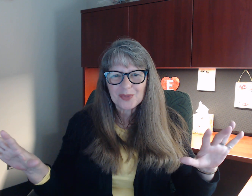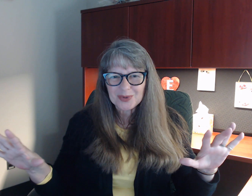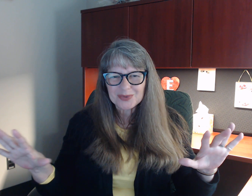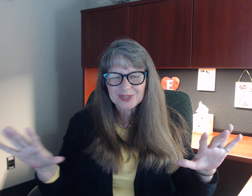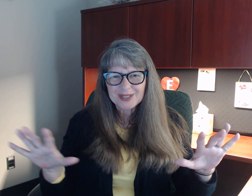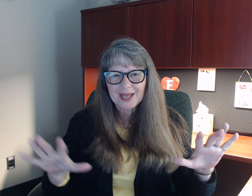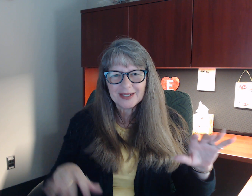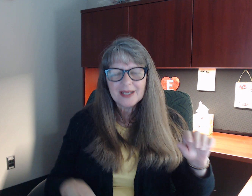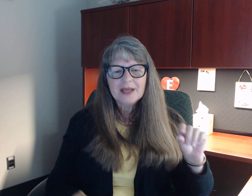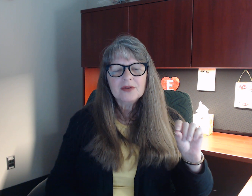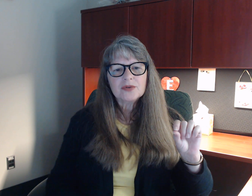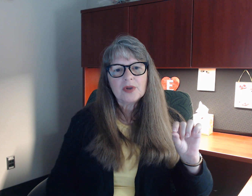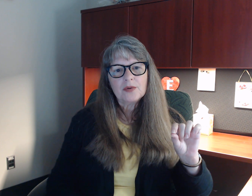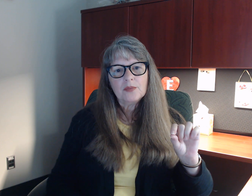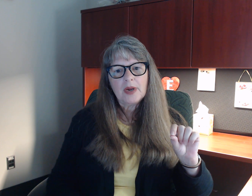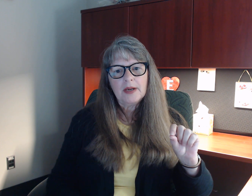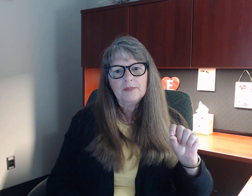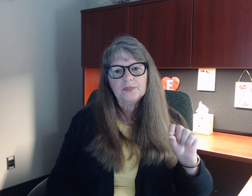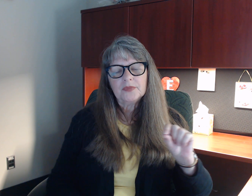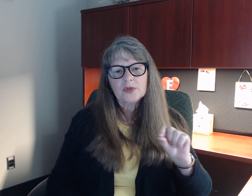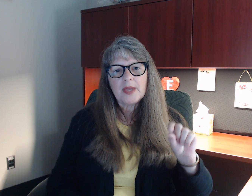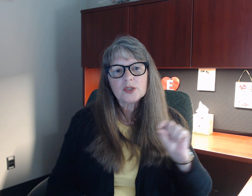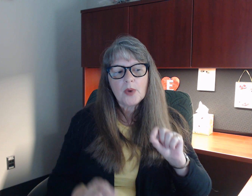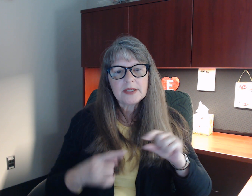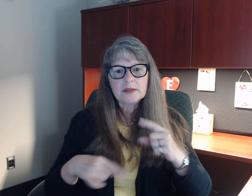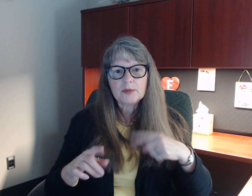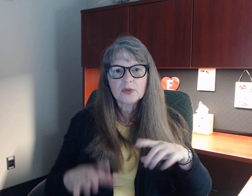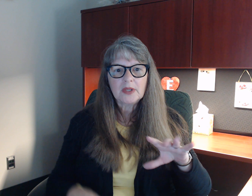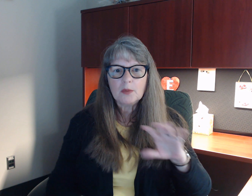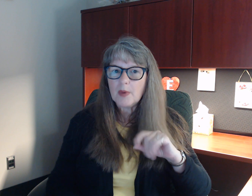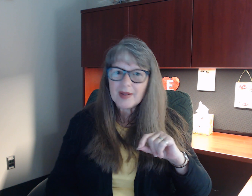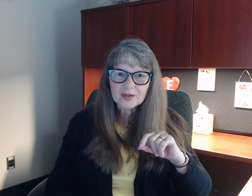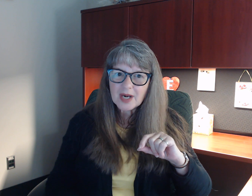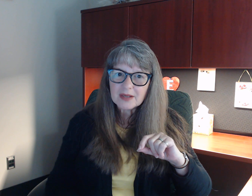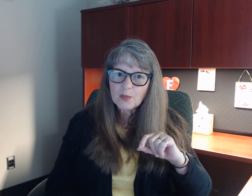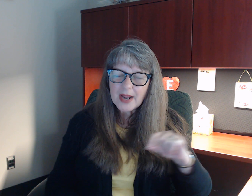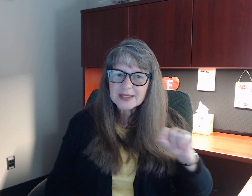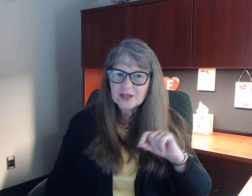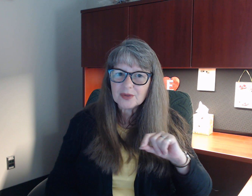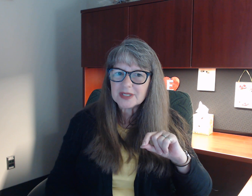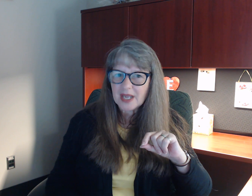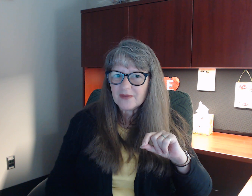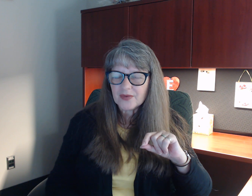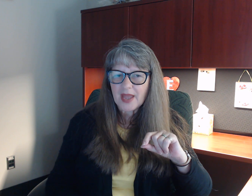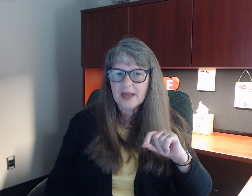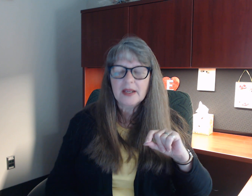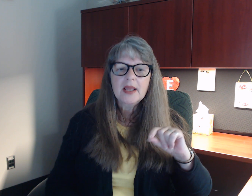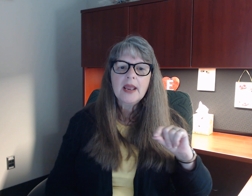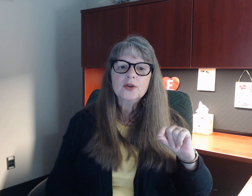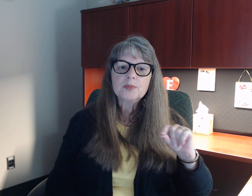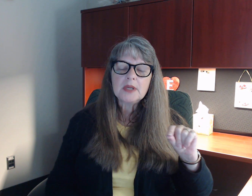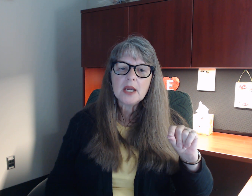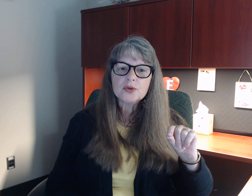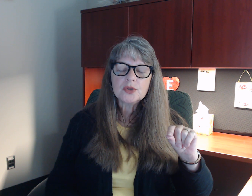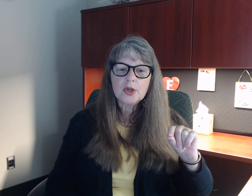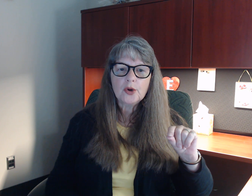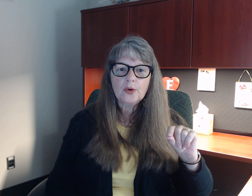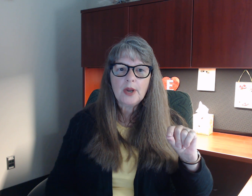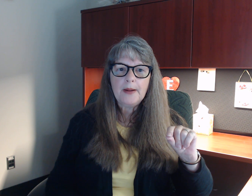don't see that. So that's why sometimes you're thinking, well, why isn't there a sign for that? And it's because they're